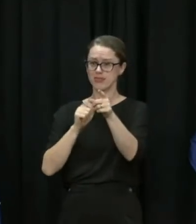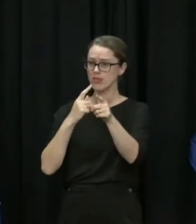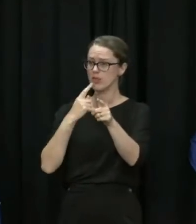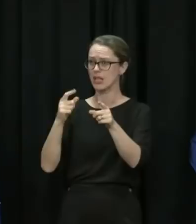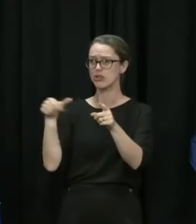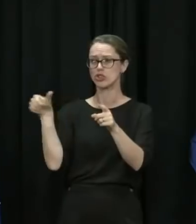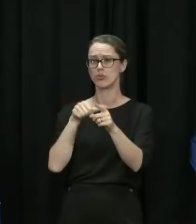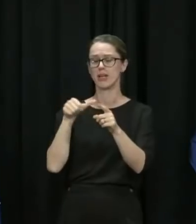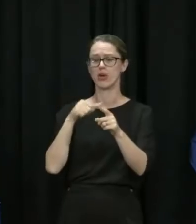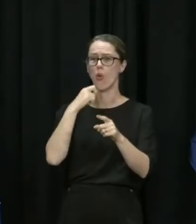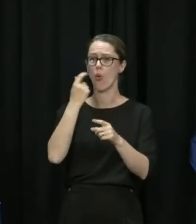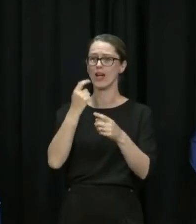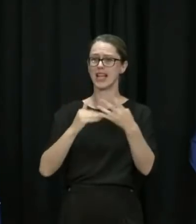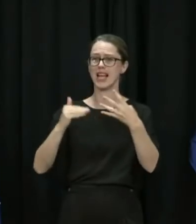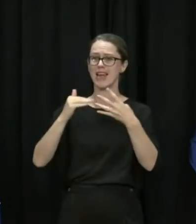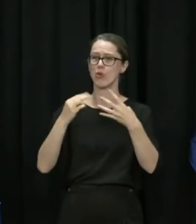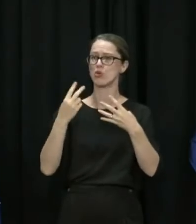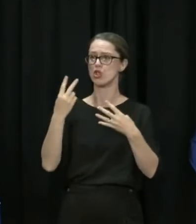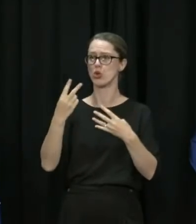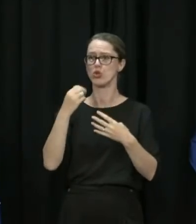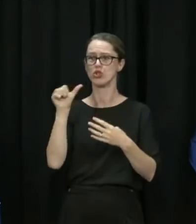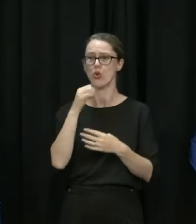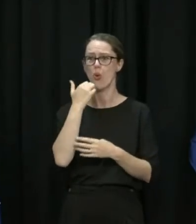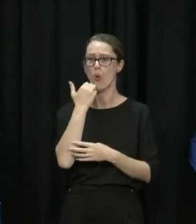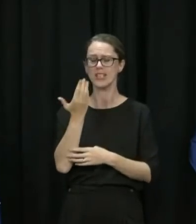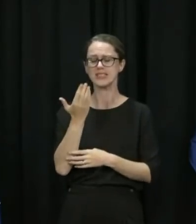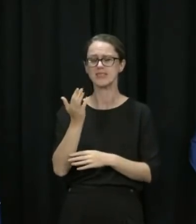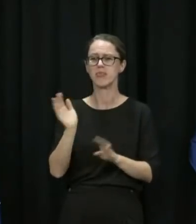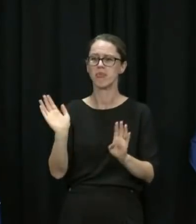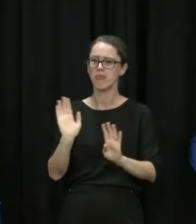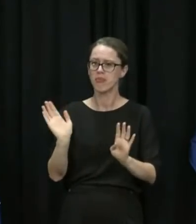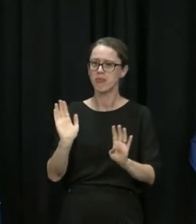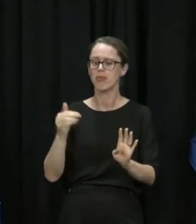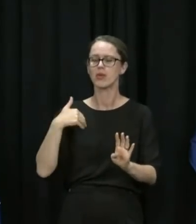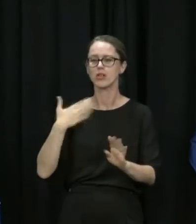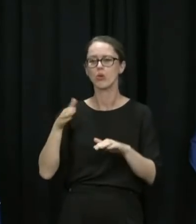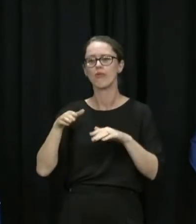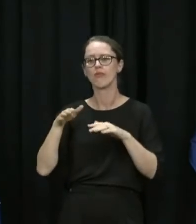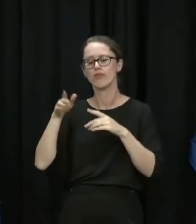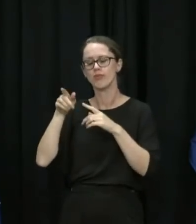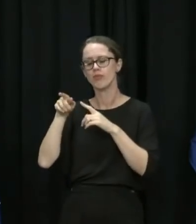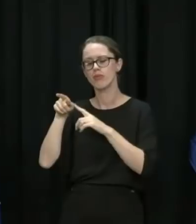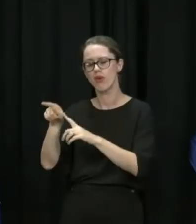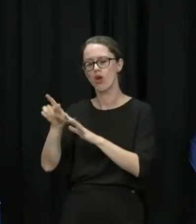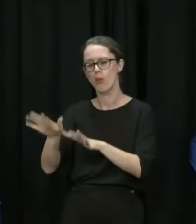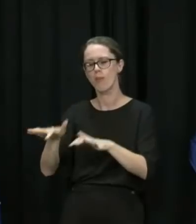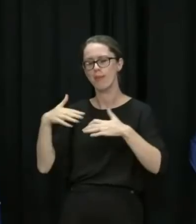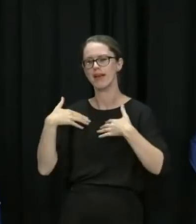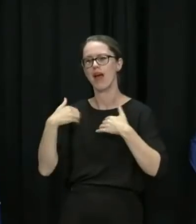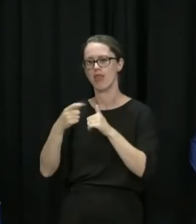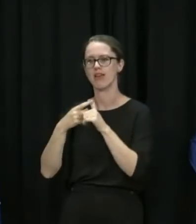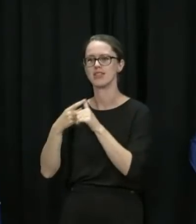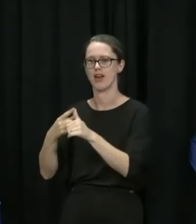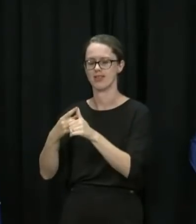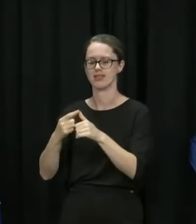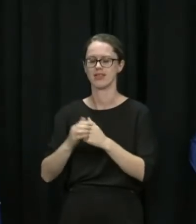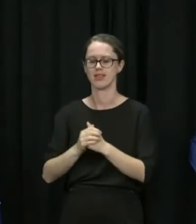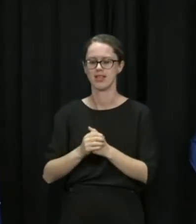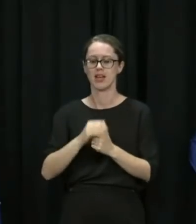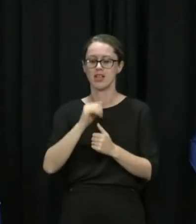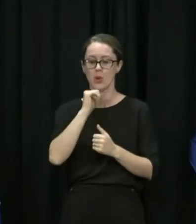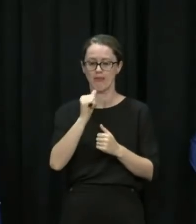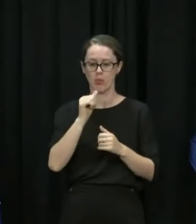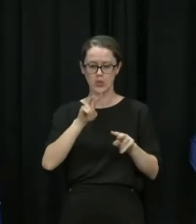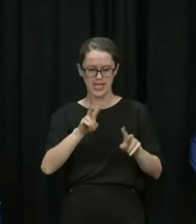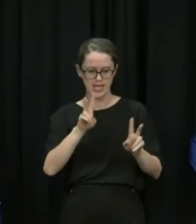that we constantly live at a level 2 environment when there's not a public health reason to do so. The whole reason for our alert level system is as soon as we see